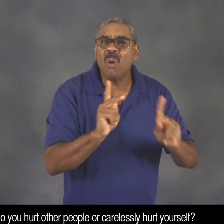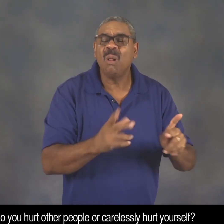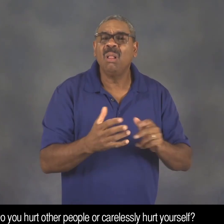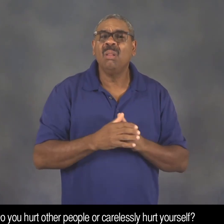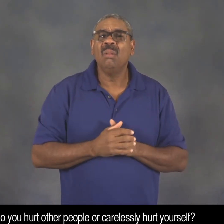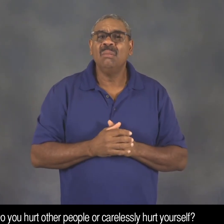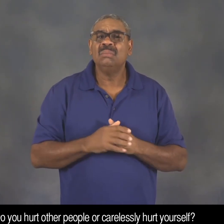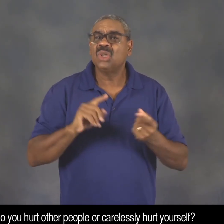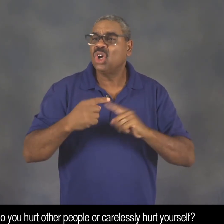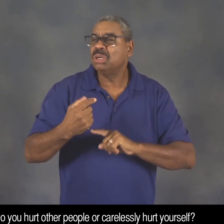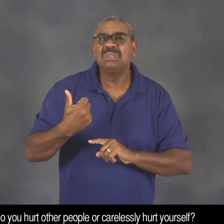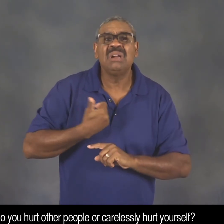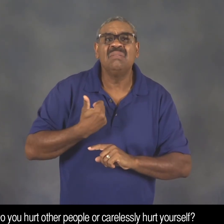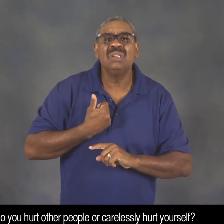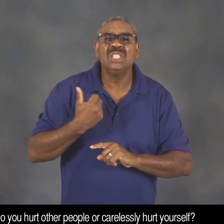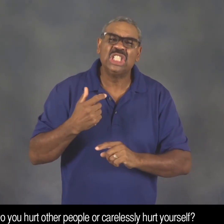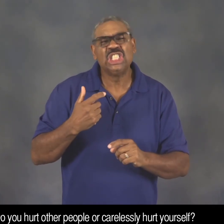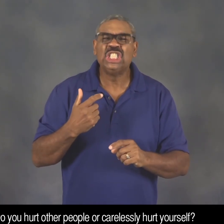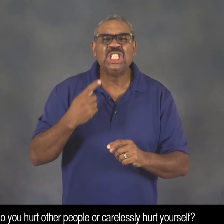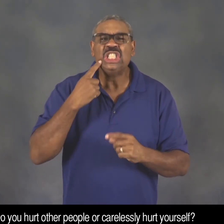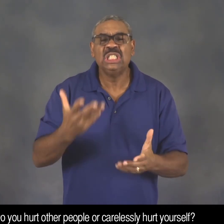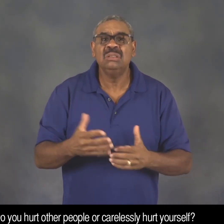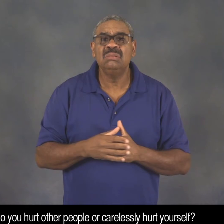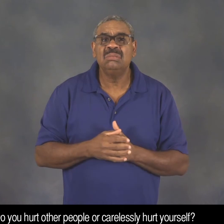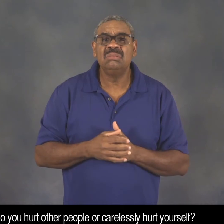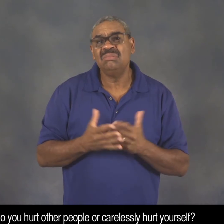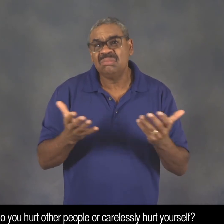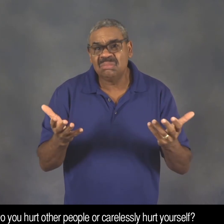Do you hurt other people or carelessly hurt yourself?